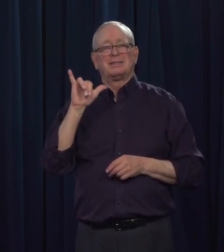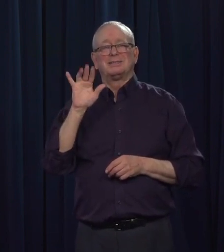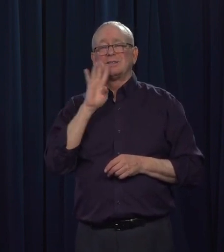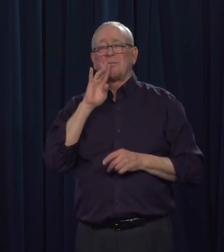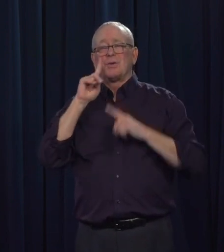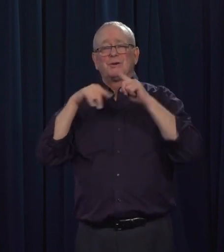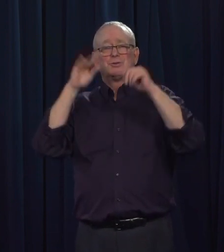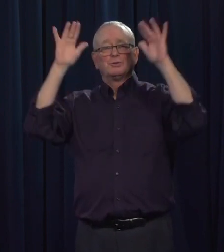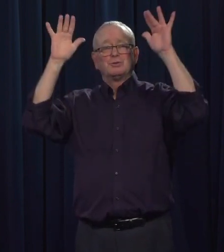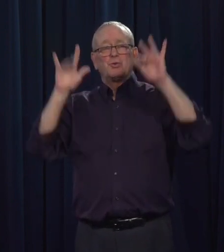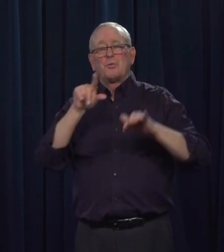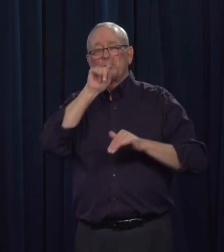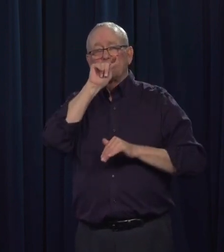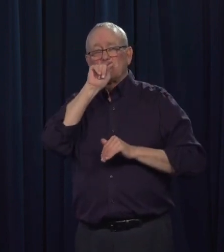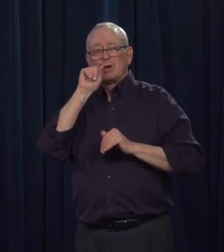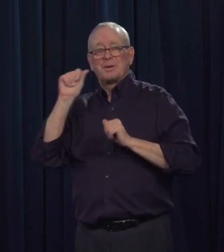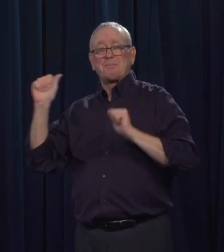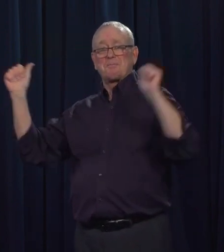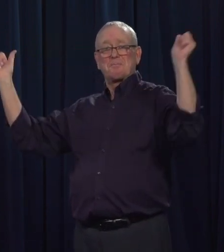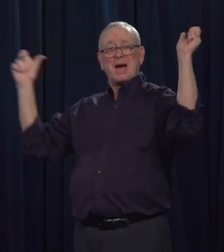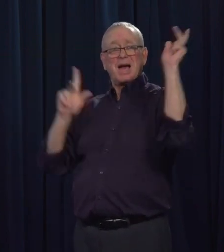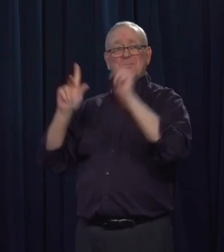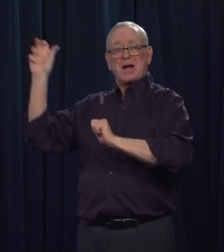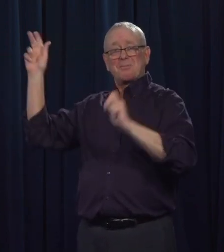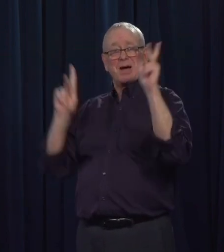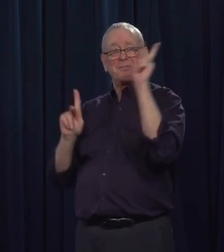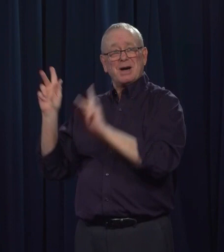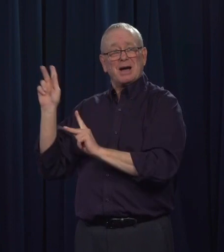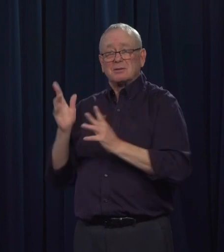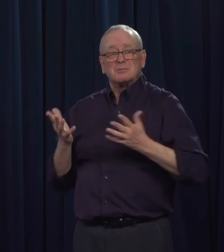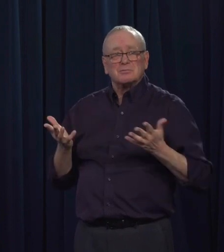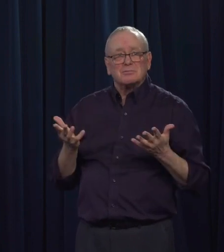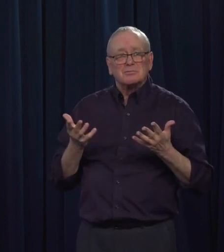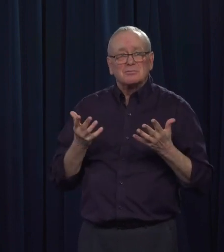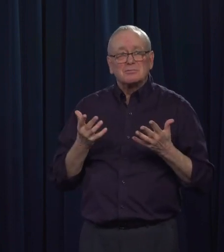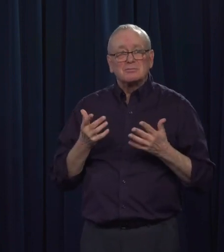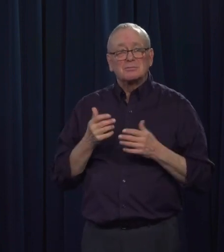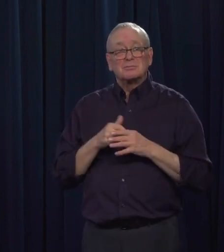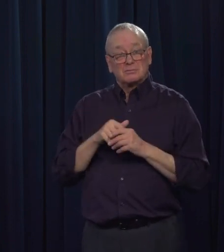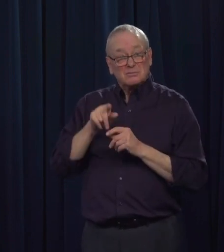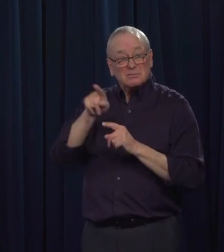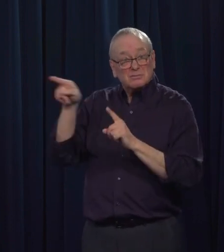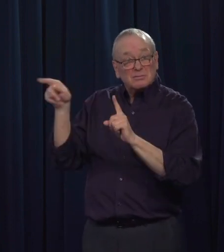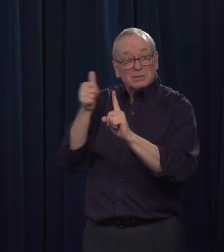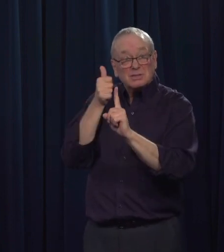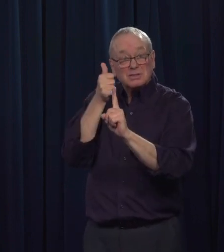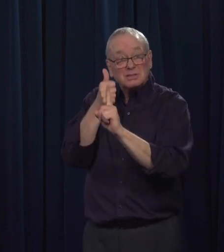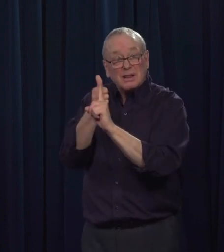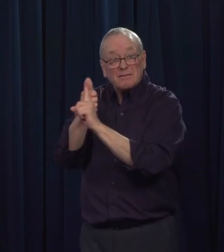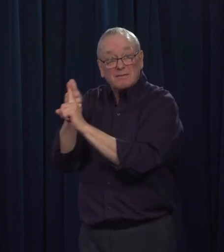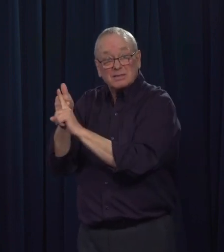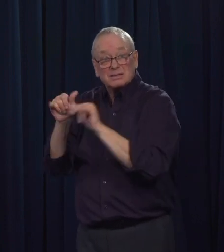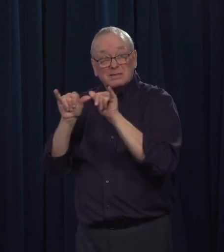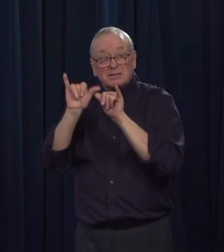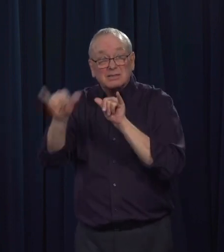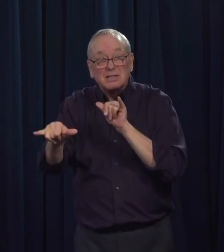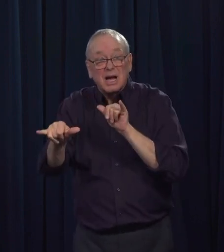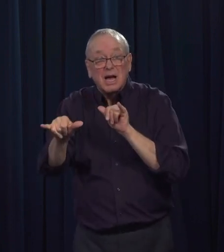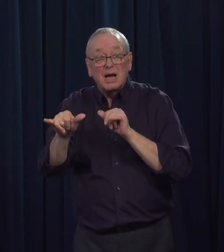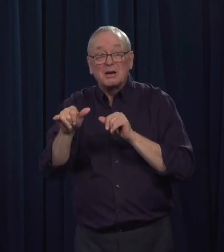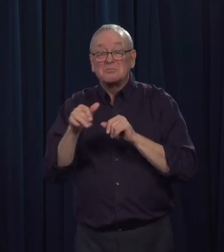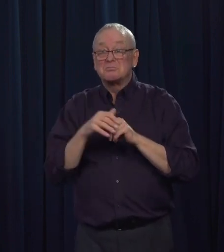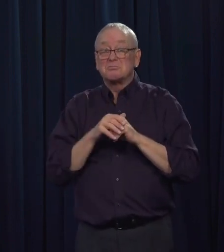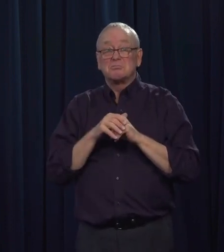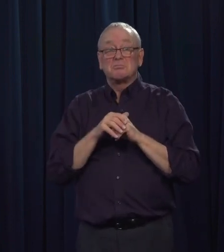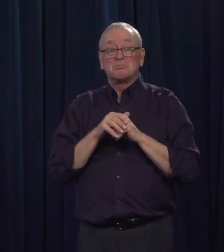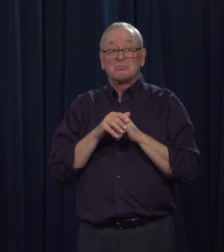Where is that coming from? Is that information that you gave him? We're going to get a sort of a boost through the Snowbird return? And is there a concern, or are you hearing a